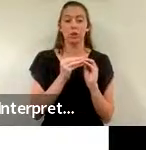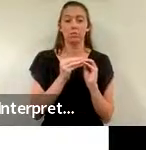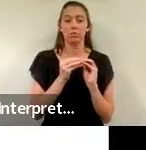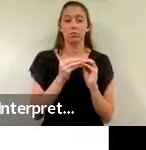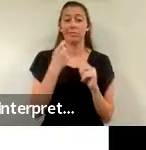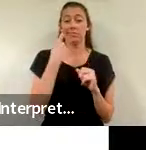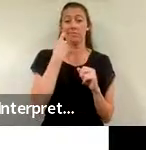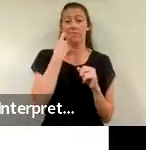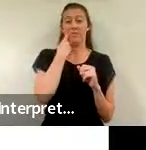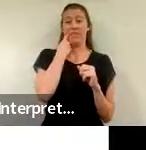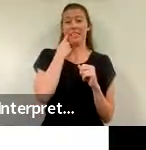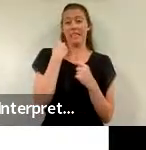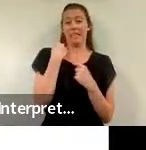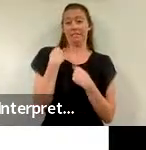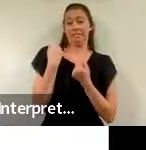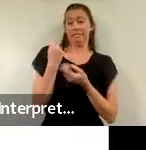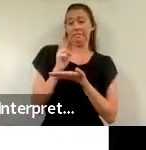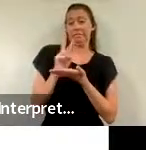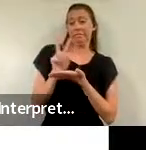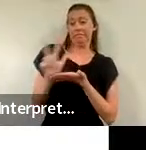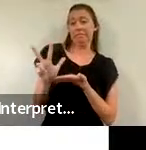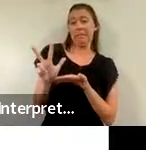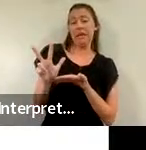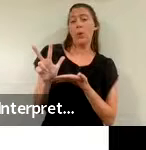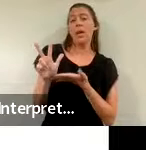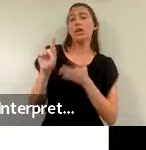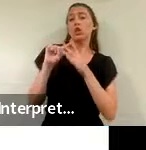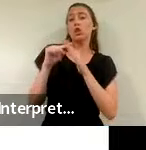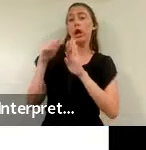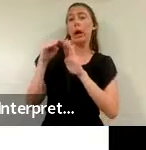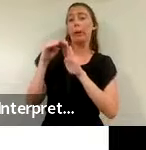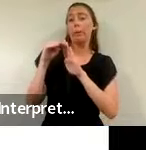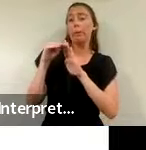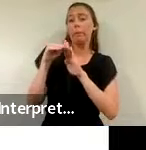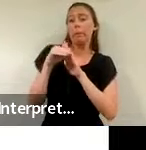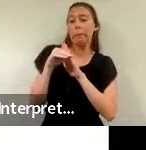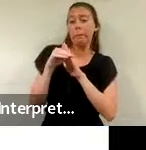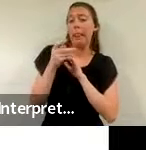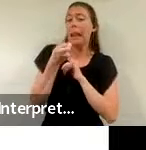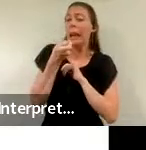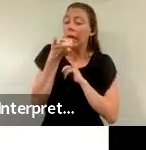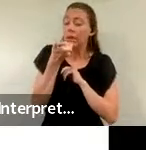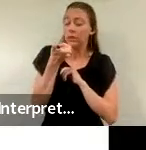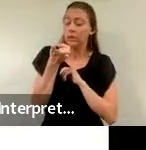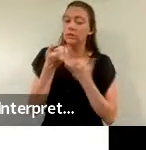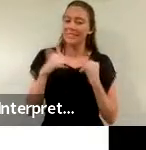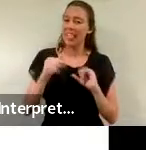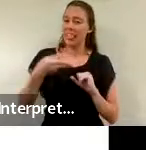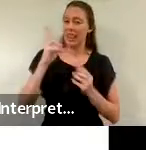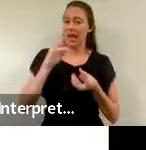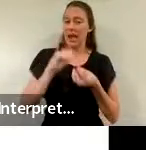some easing, still at high levels, but certainly better. And